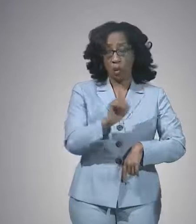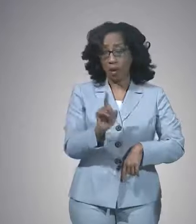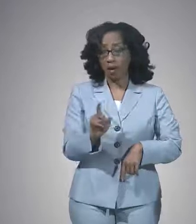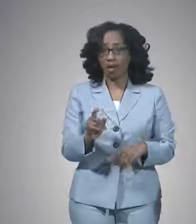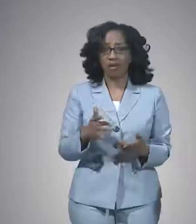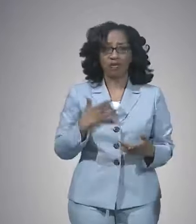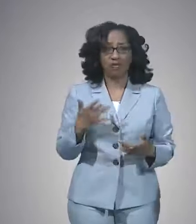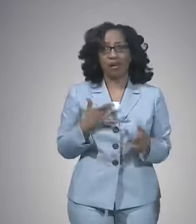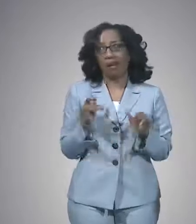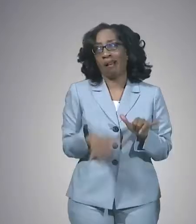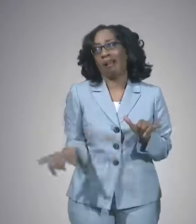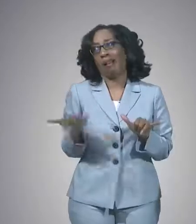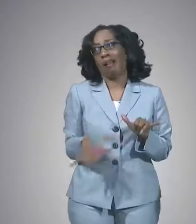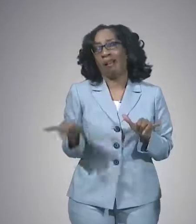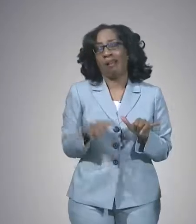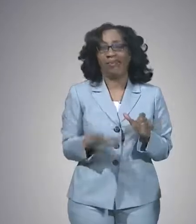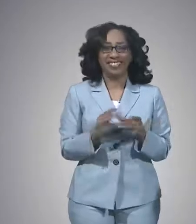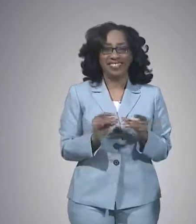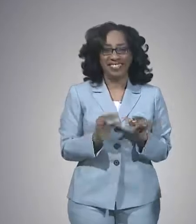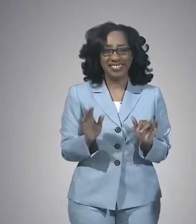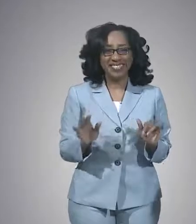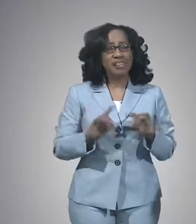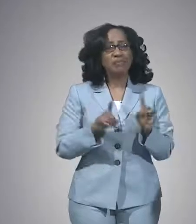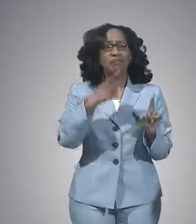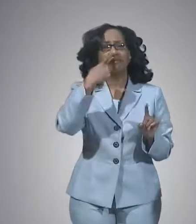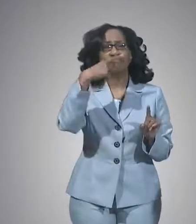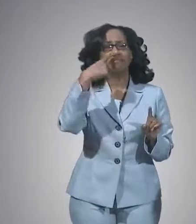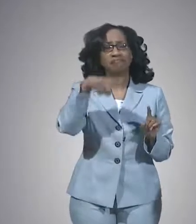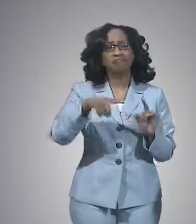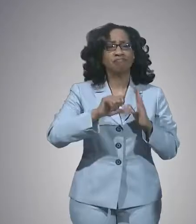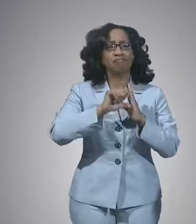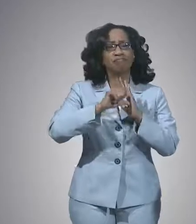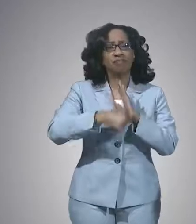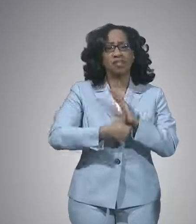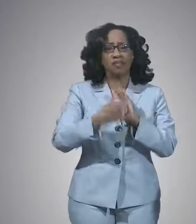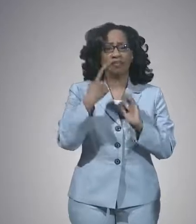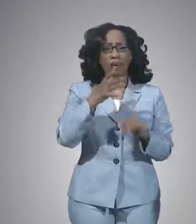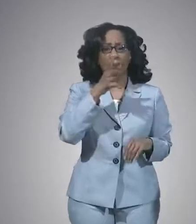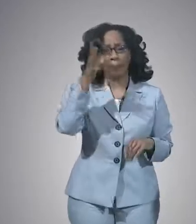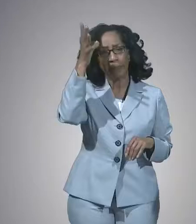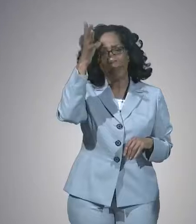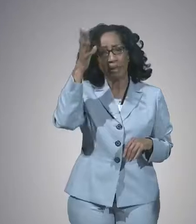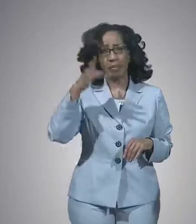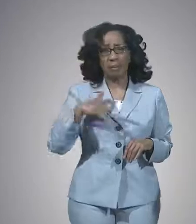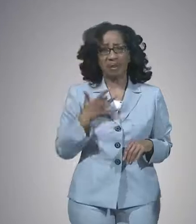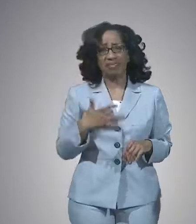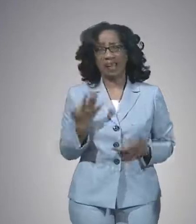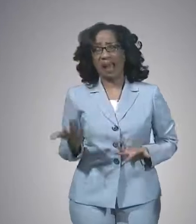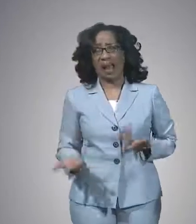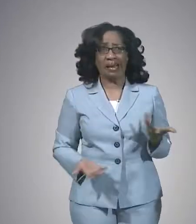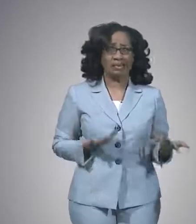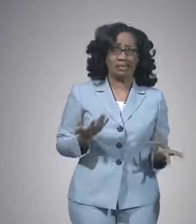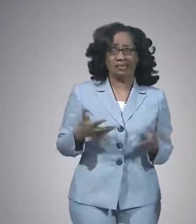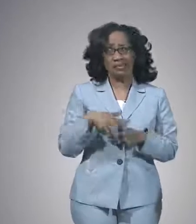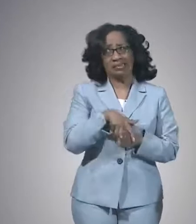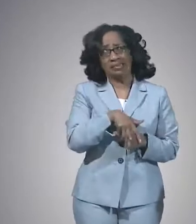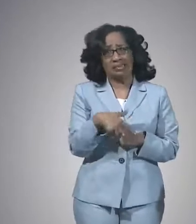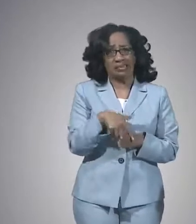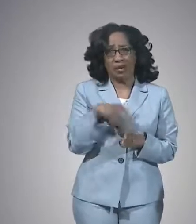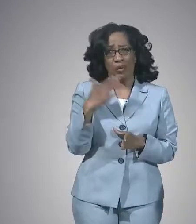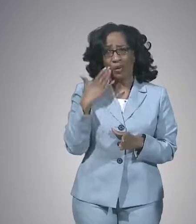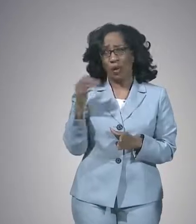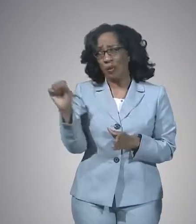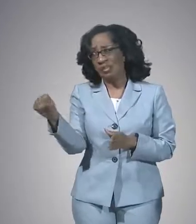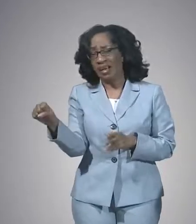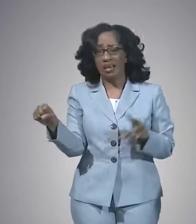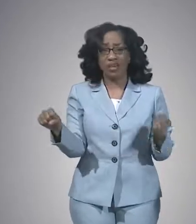broken record here, but can you reiterate again to parents who might be on the fence about getting their child vaccinated why you believe they need to have their children